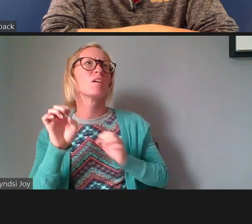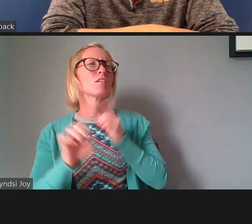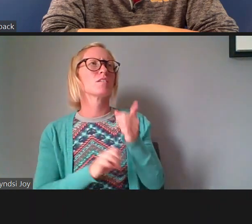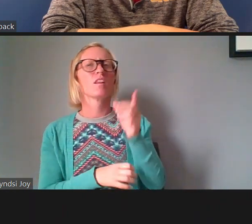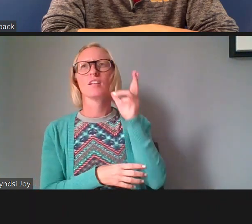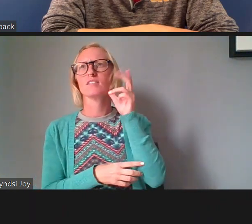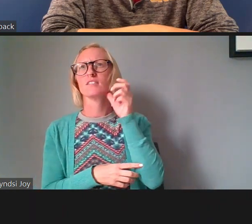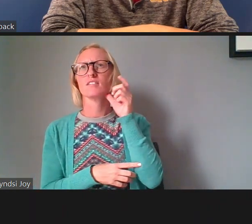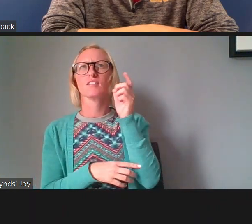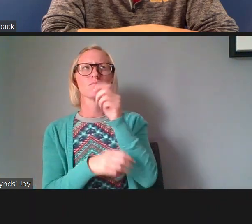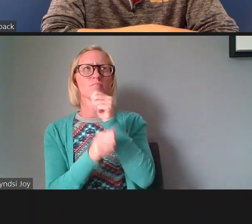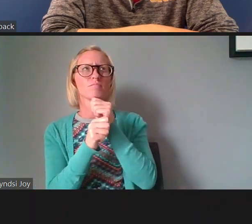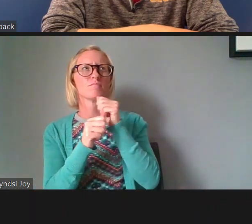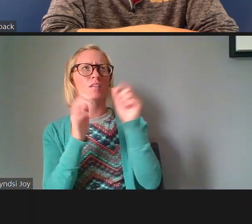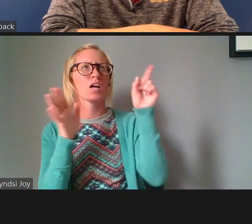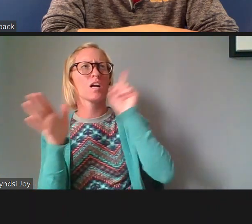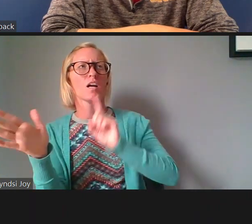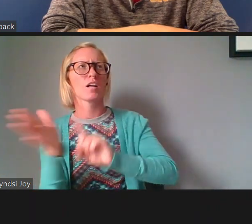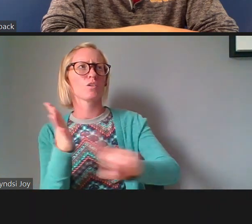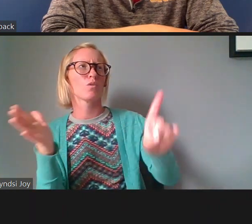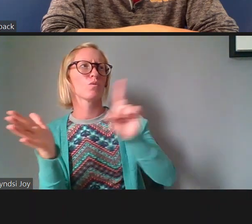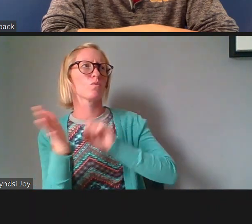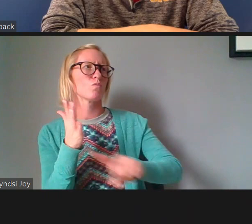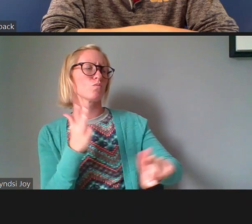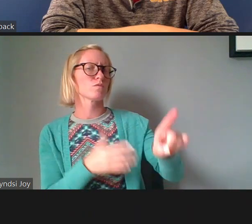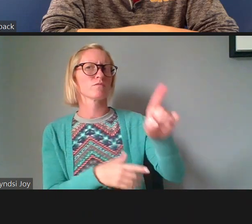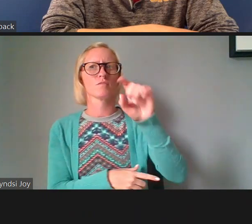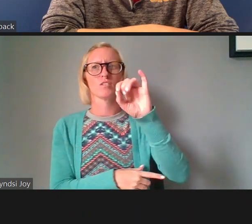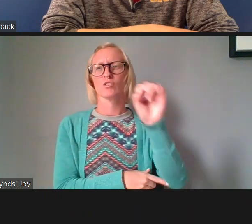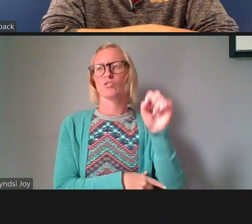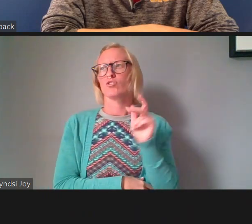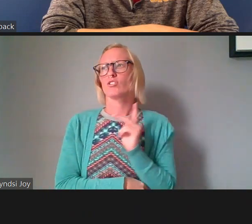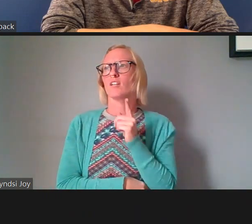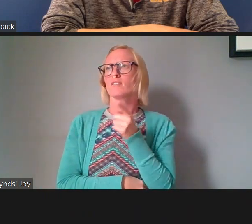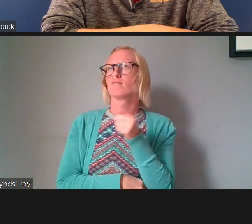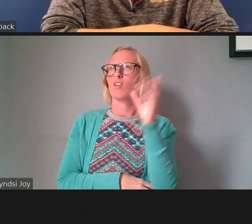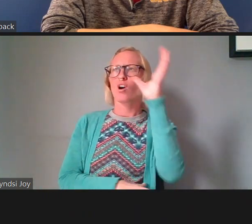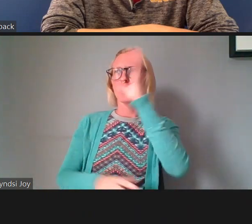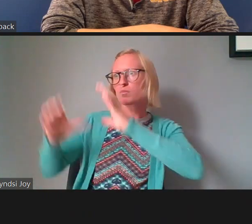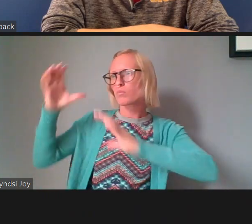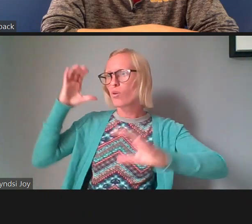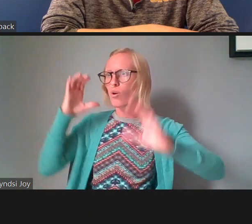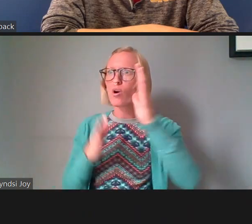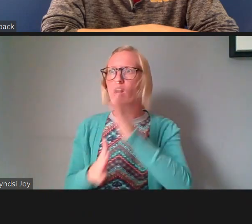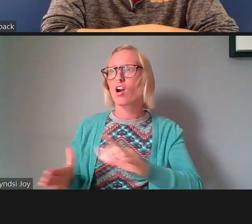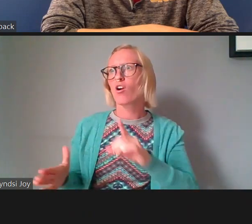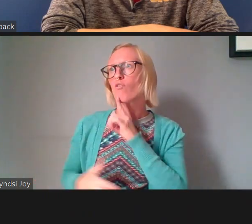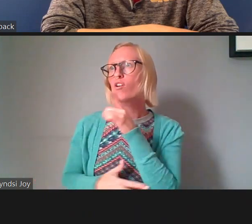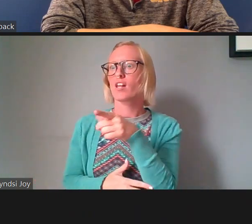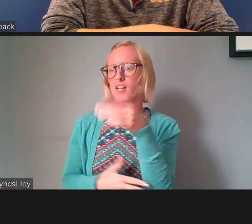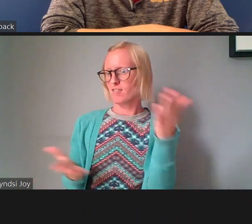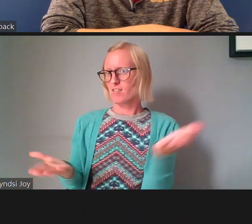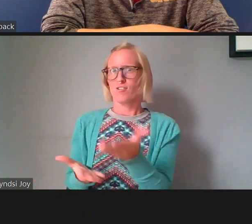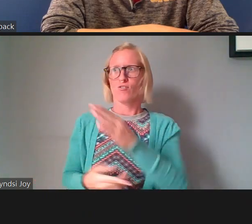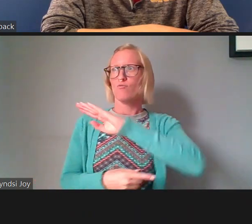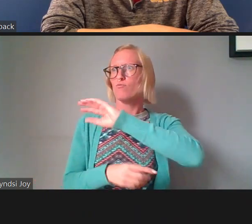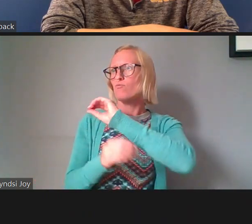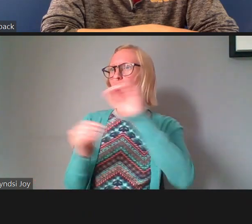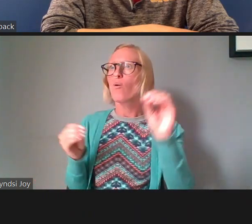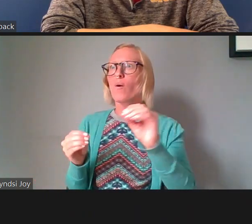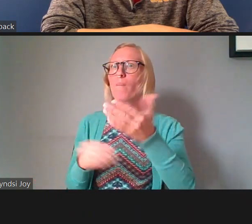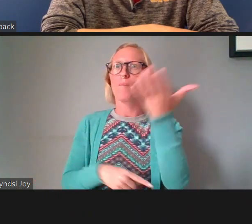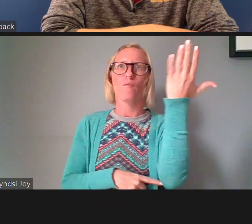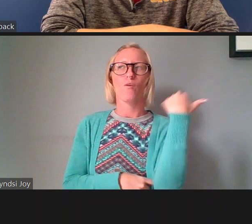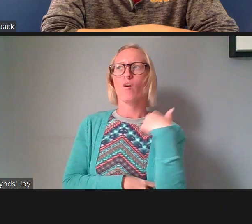echoes. "This is real exploring," said Jack. "I bet nobody's been here before." "We ought to draw a map," said